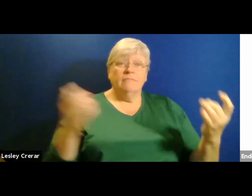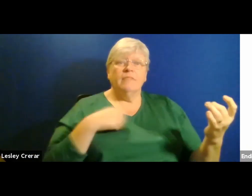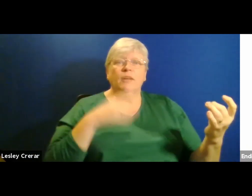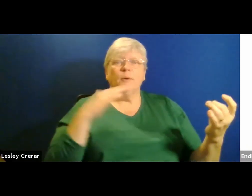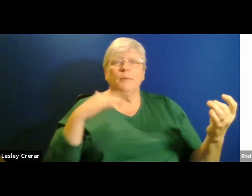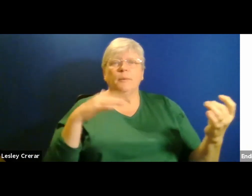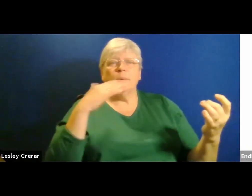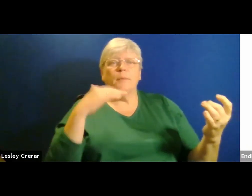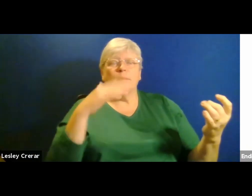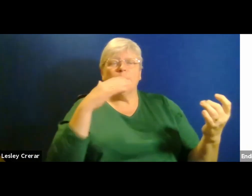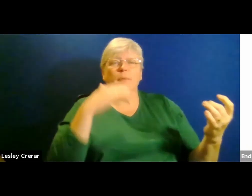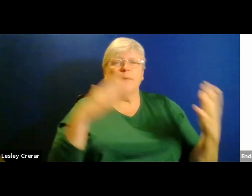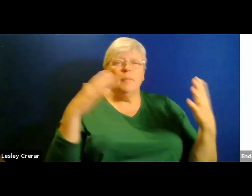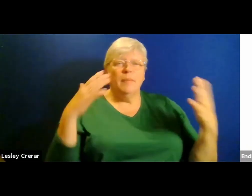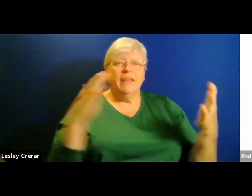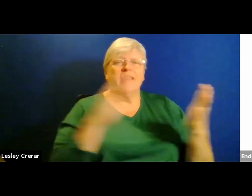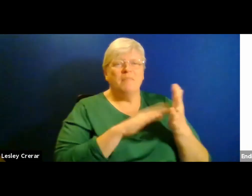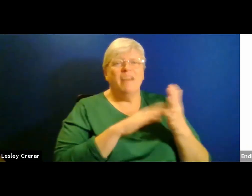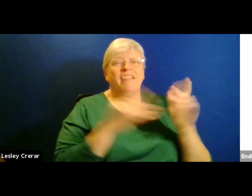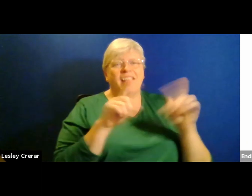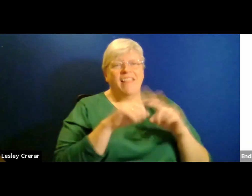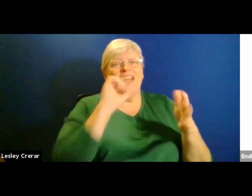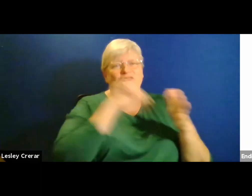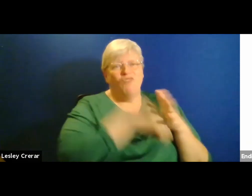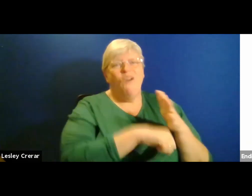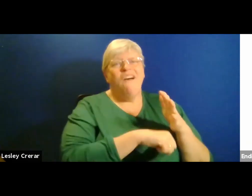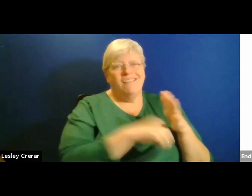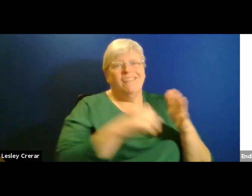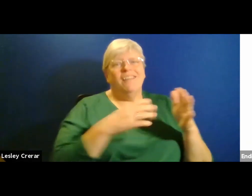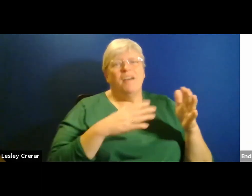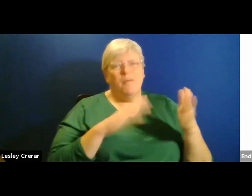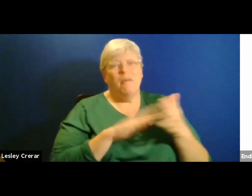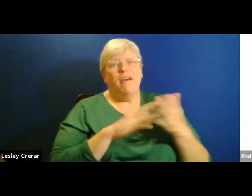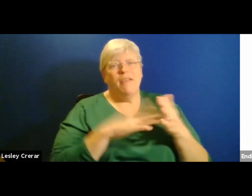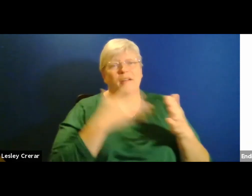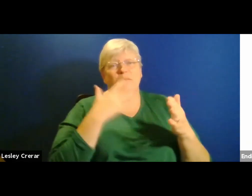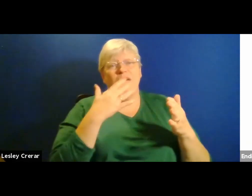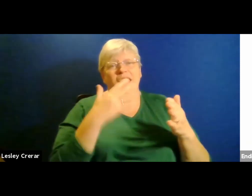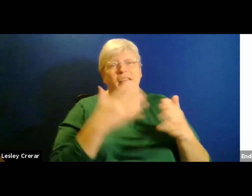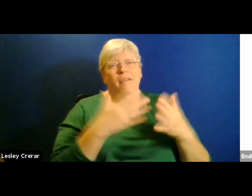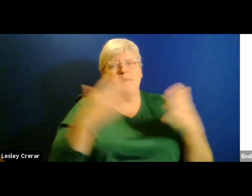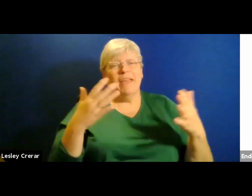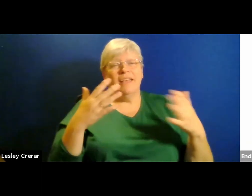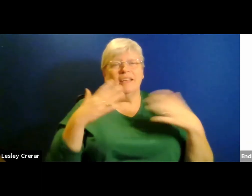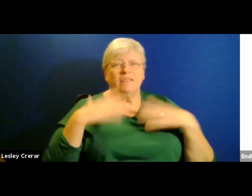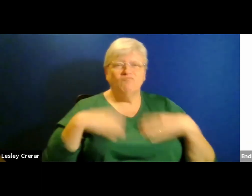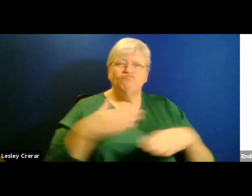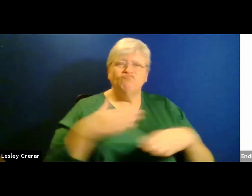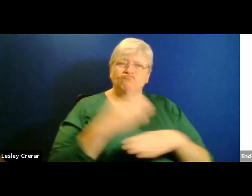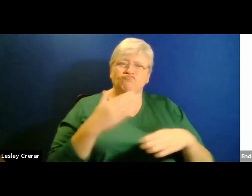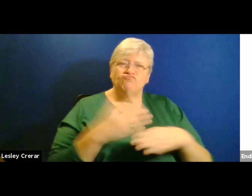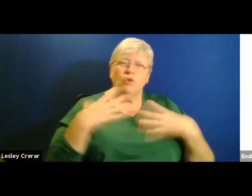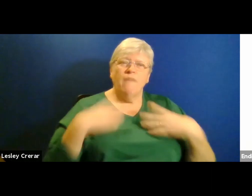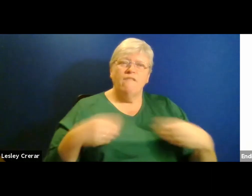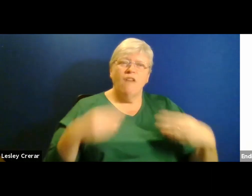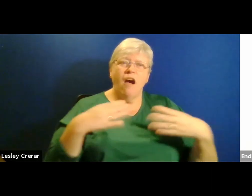big. A mother is a rock. A mother's breath is so big. She wears practical furs, but